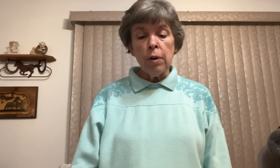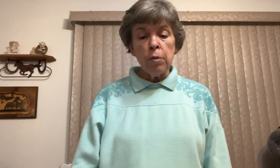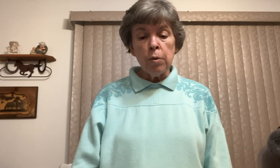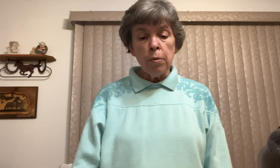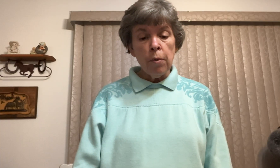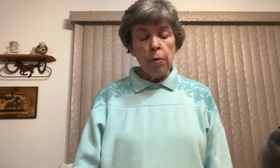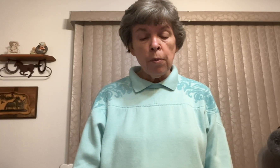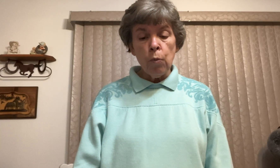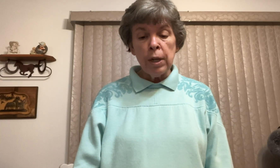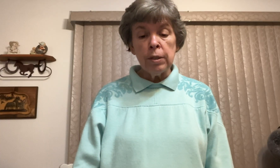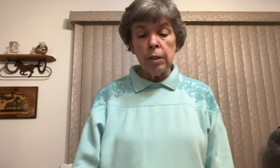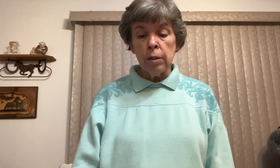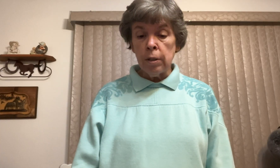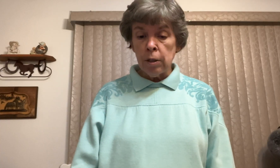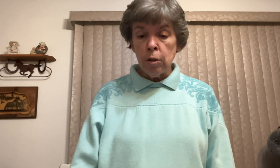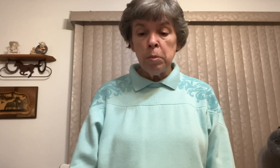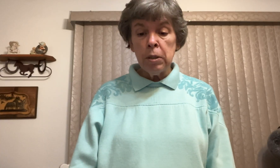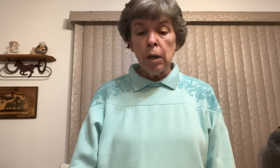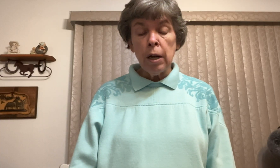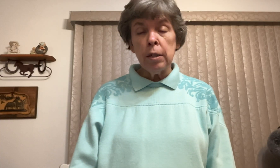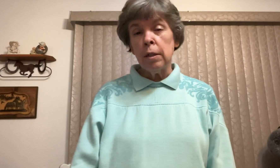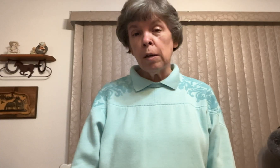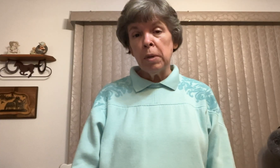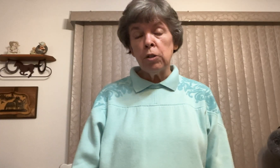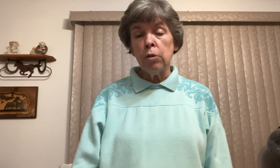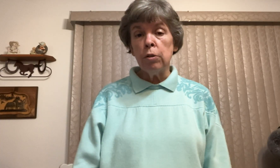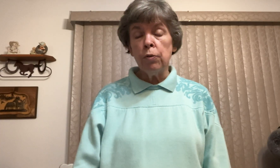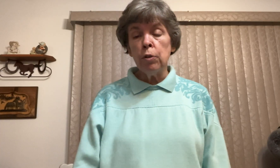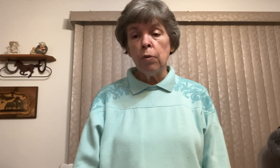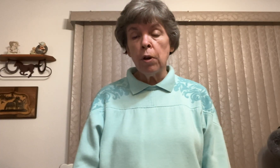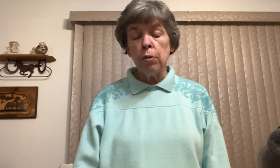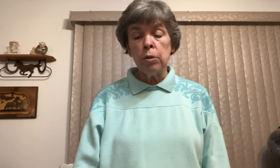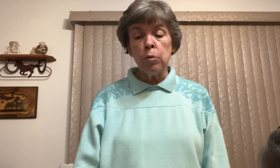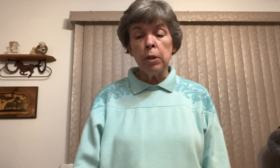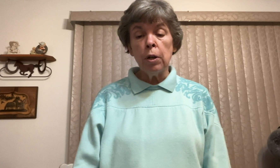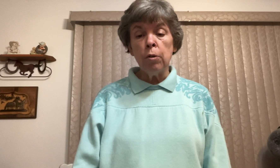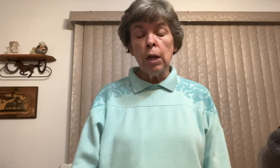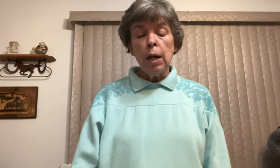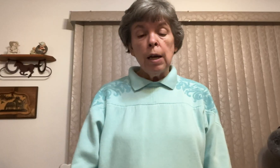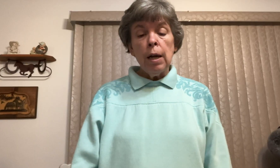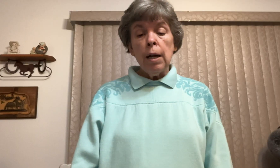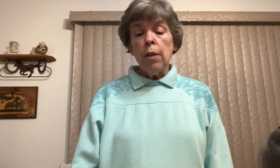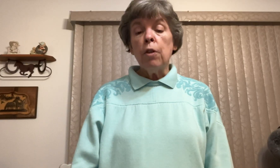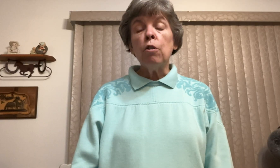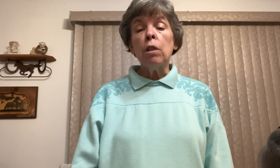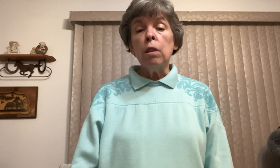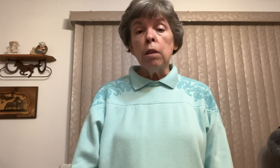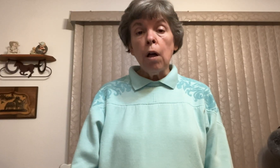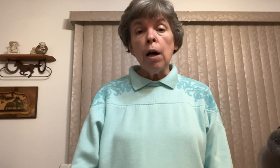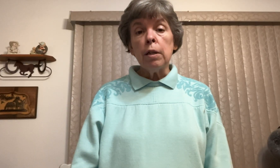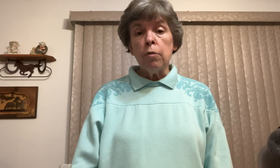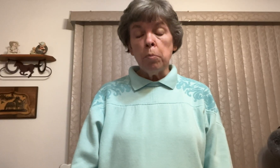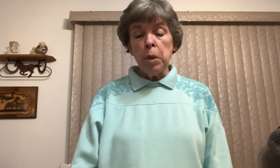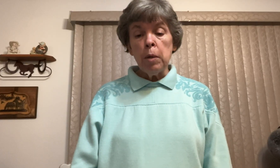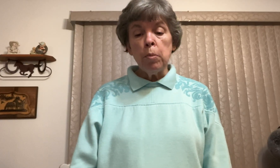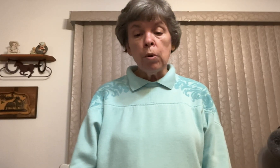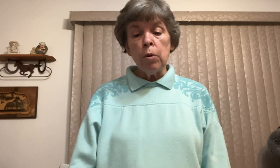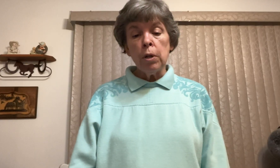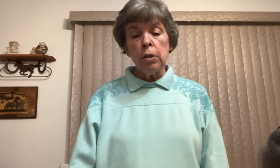other ways that it could be signed. I may show you a few of those as we go. There are a lot of people